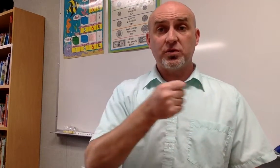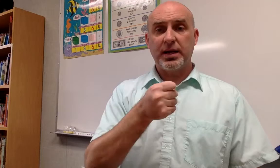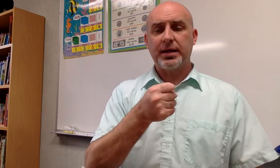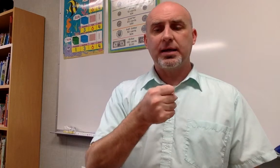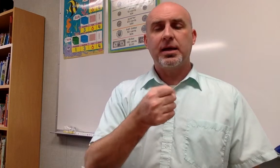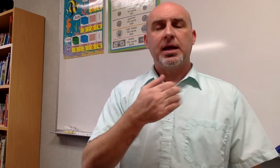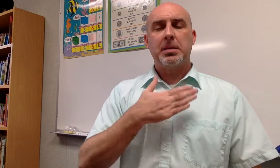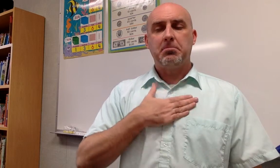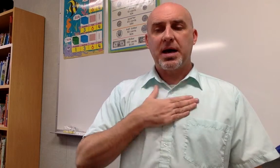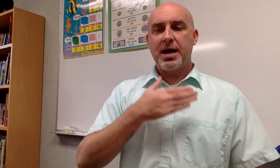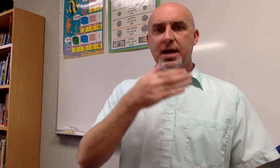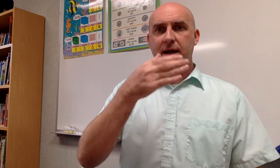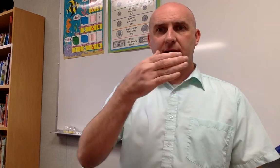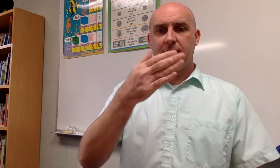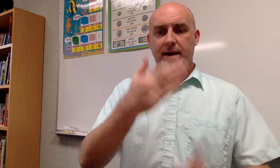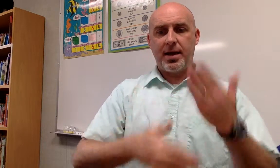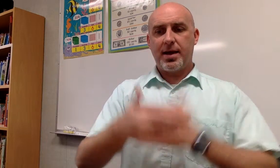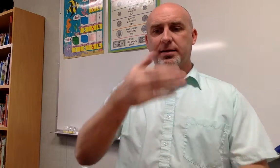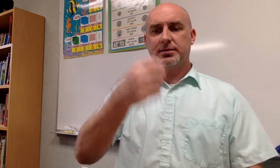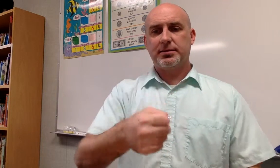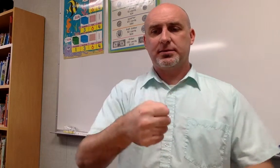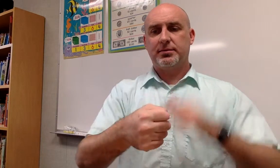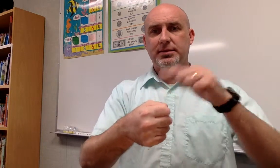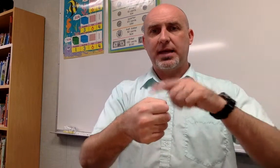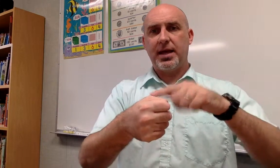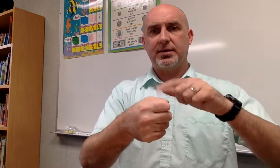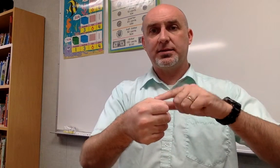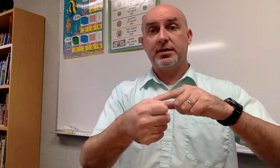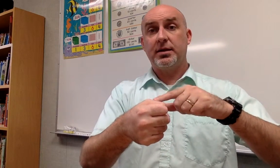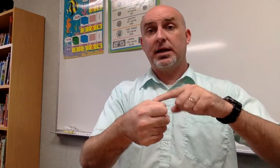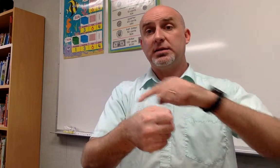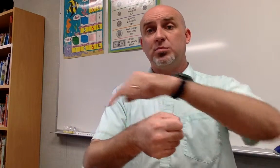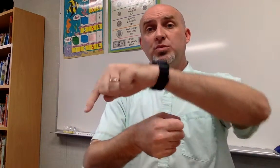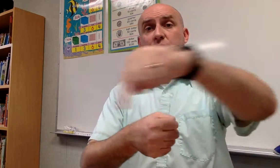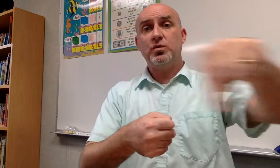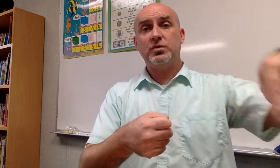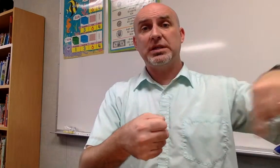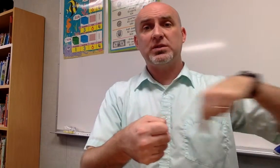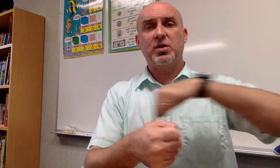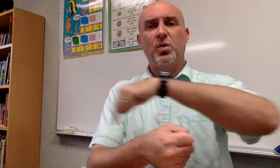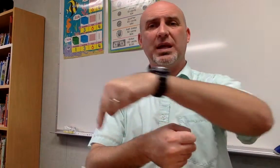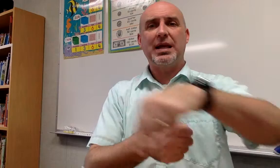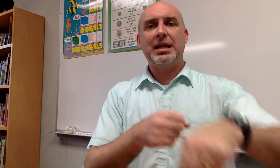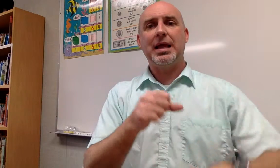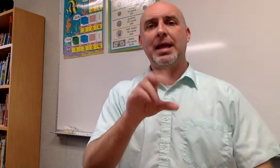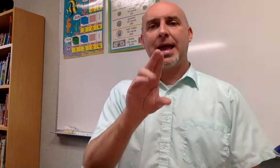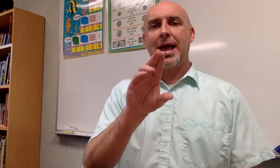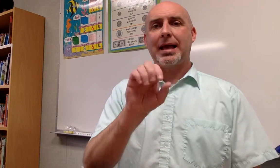stirring, my hands, this hand, as it moves, it's going in a